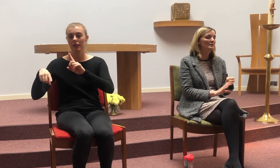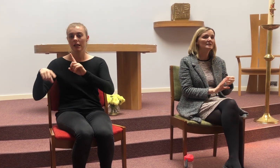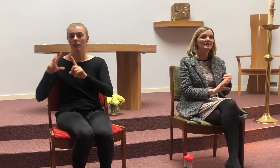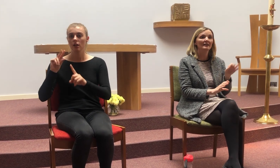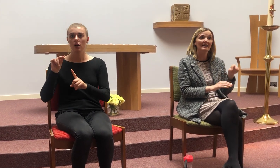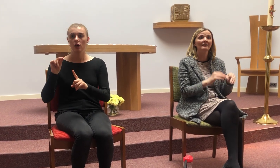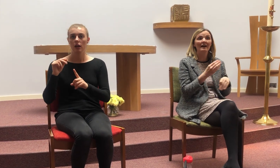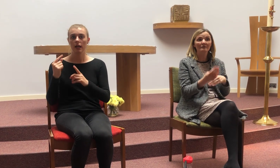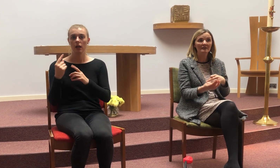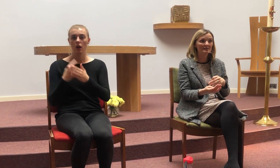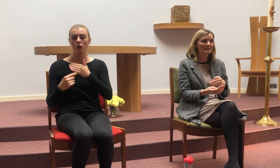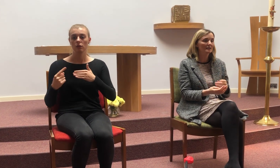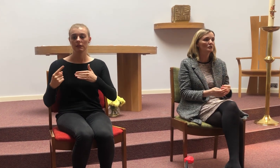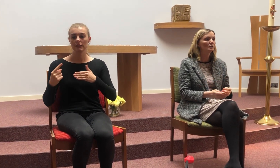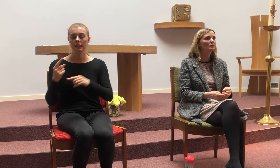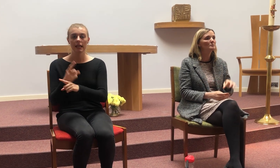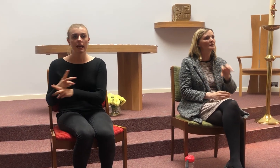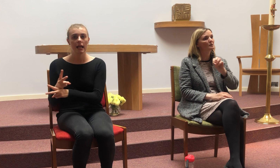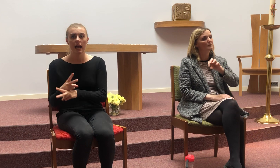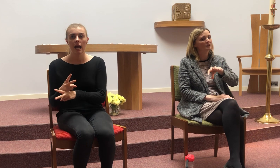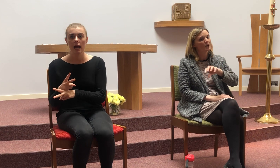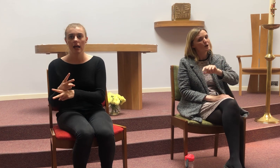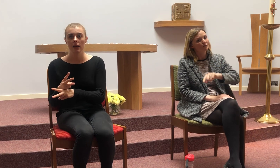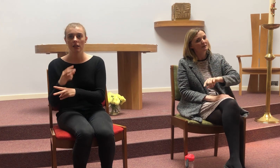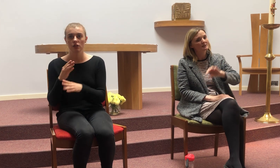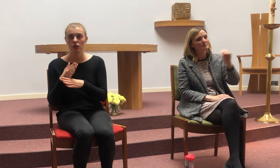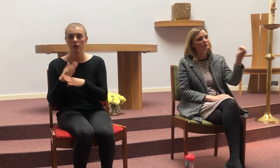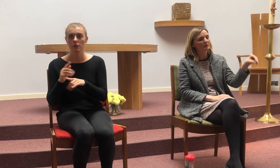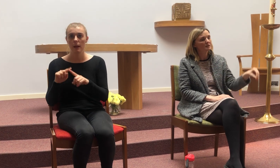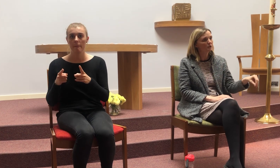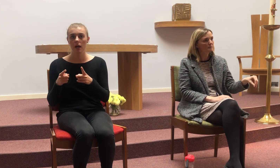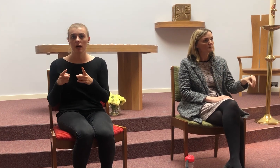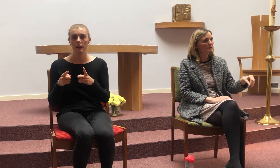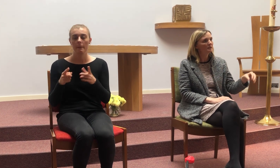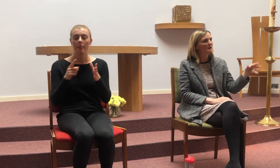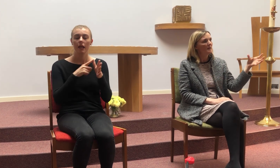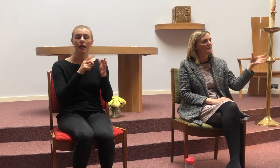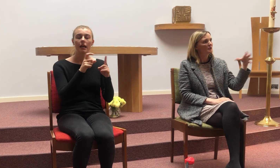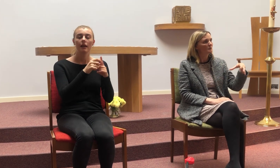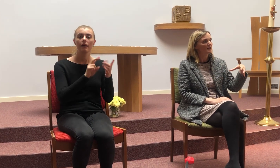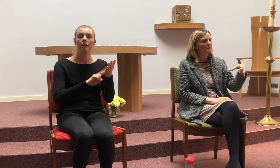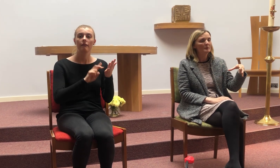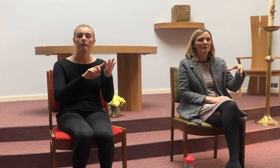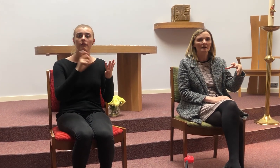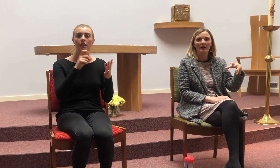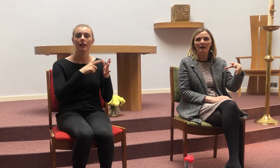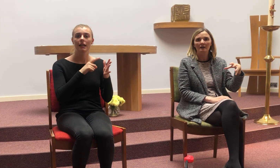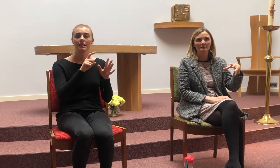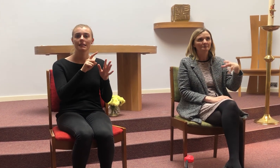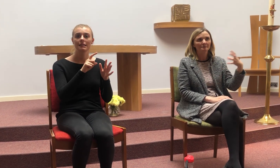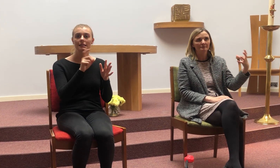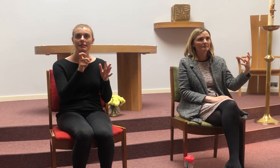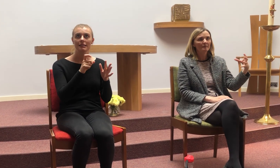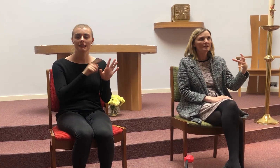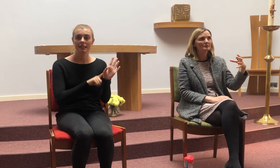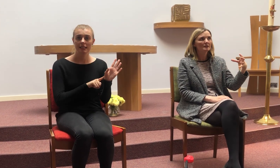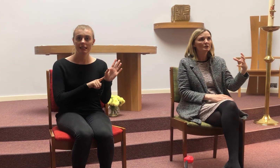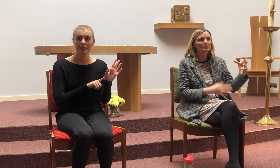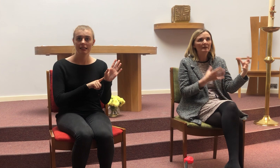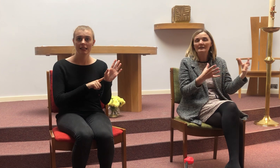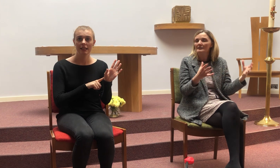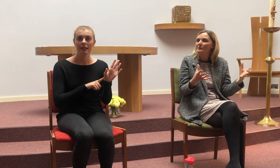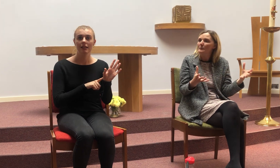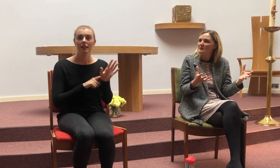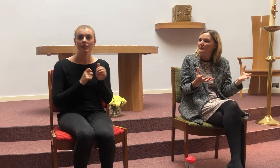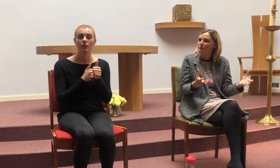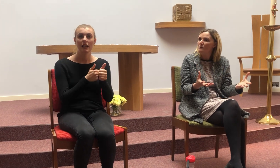Deaf Studies. And again, the advocacy thing is huge, because with residents moving into the community, you know, deaf people are, you know,